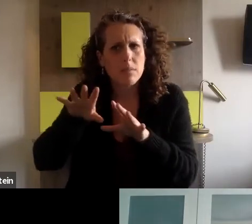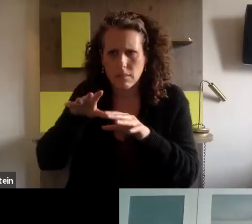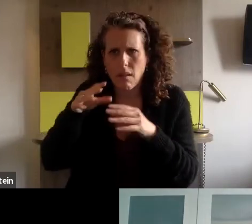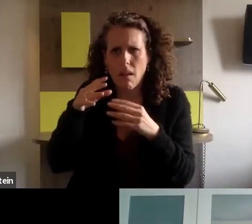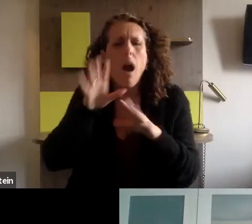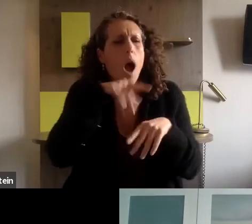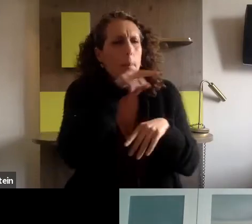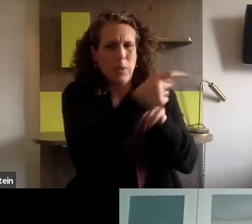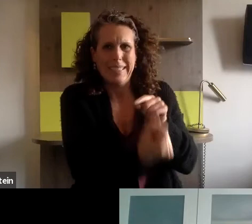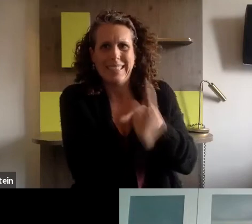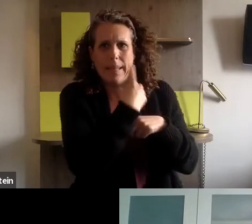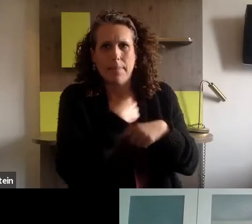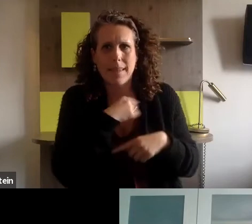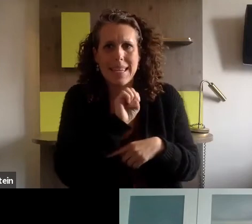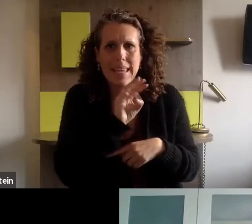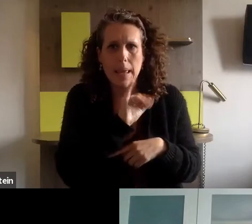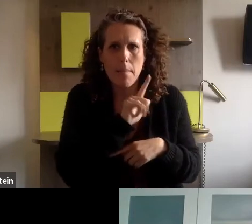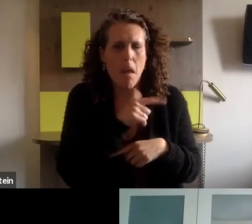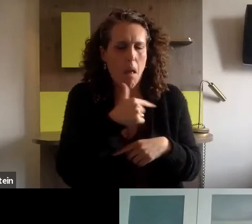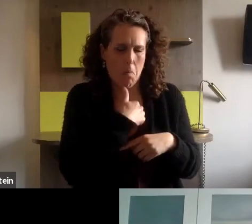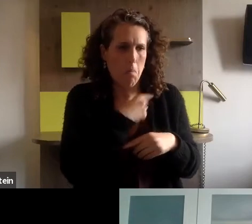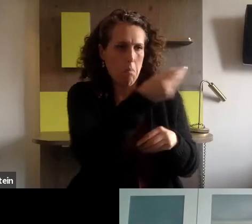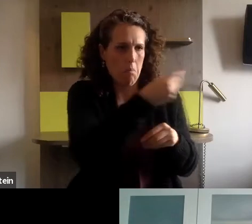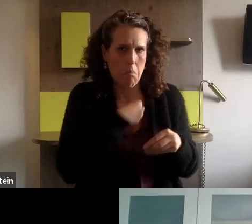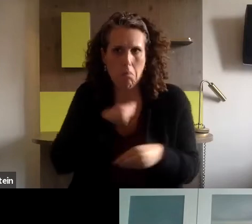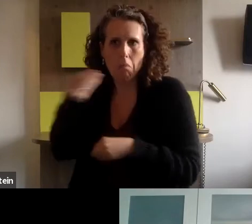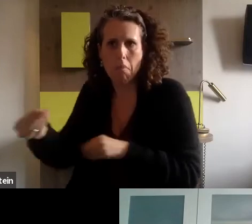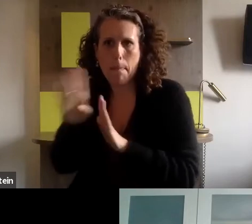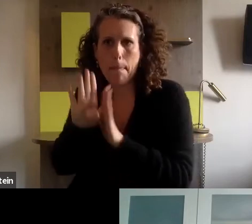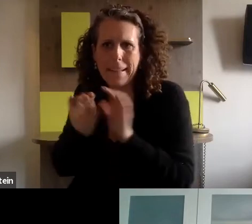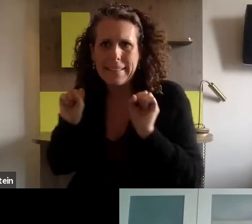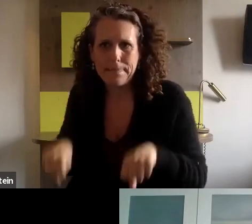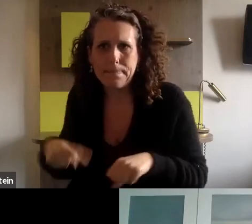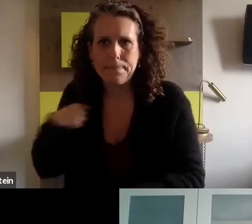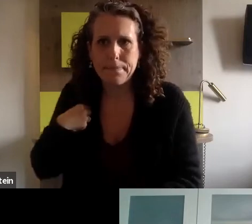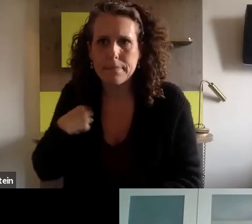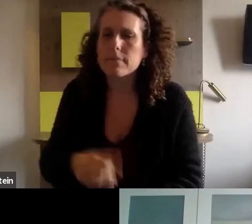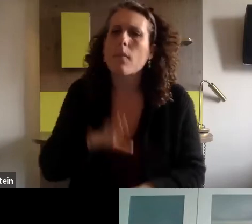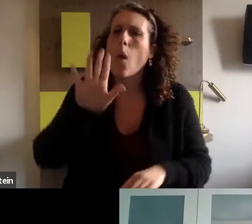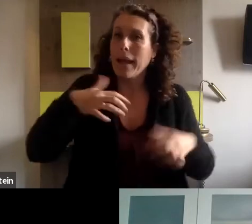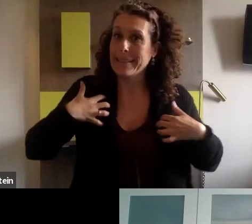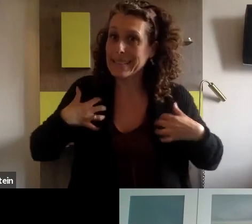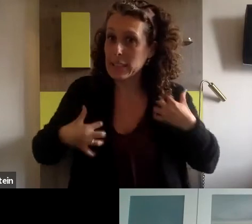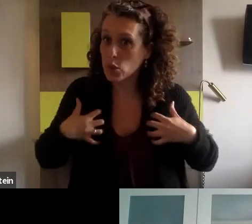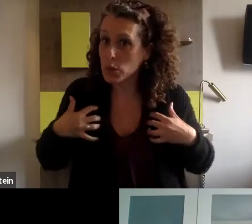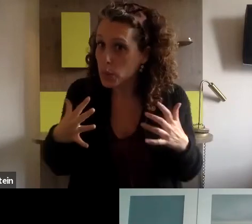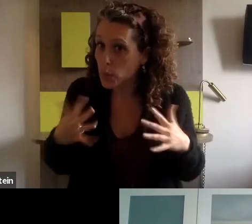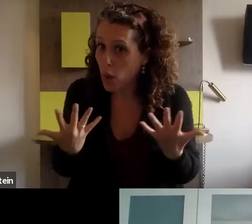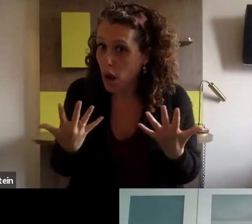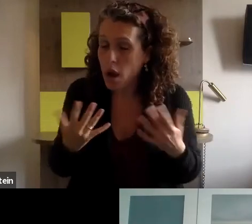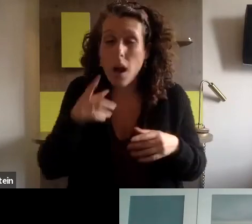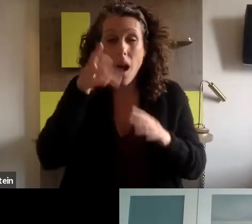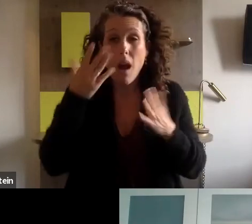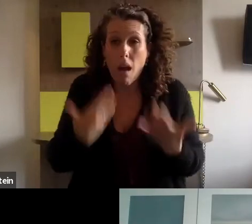and I can forward it to Beppy. There are some actually, and the interesting part is there is so little research